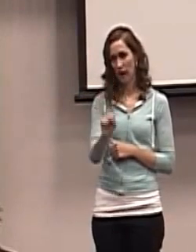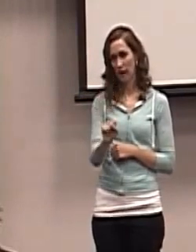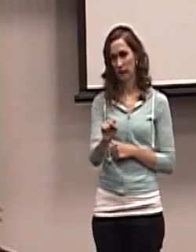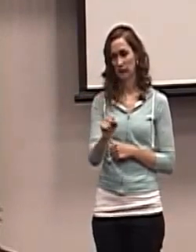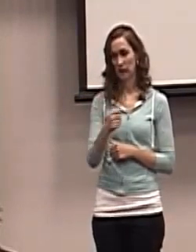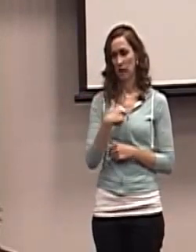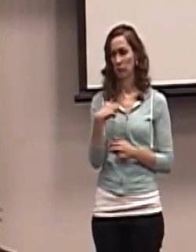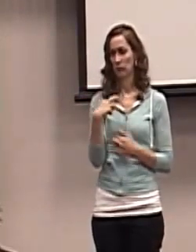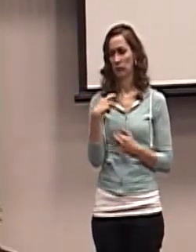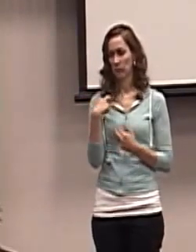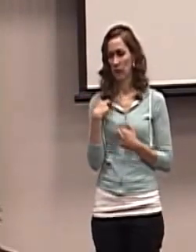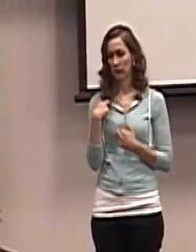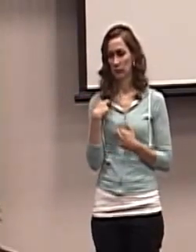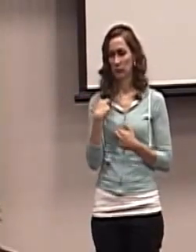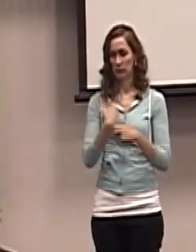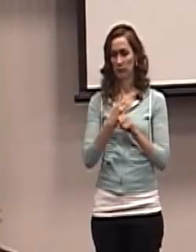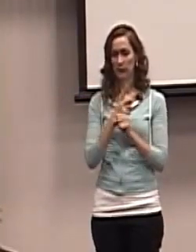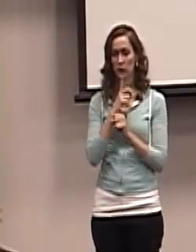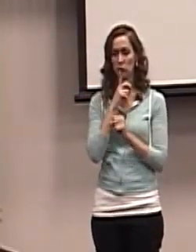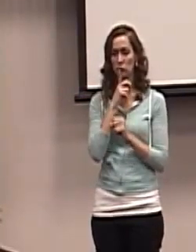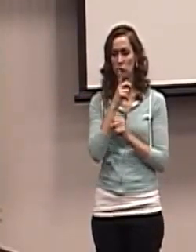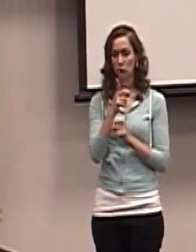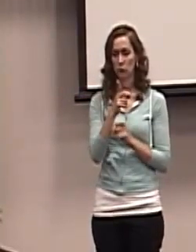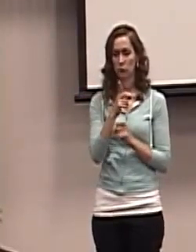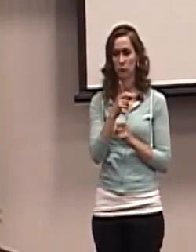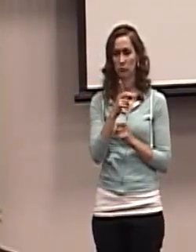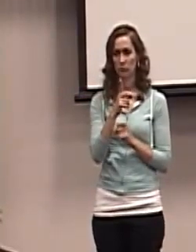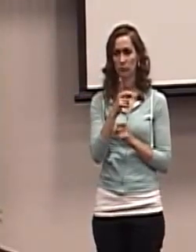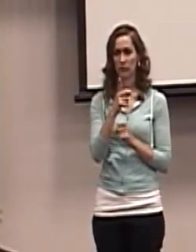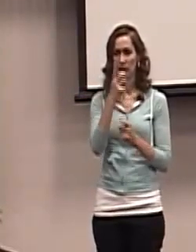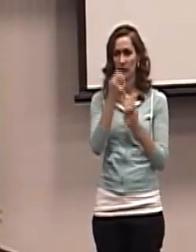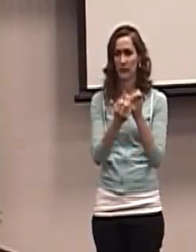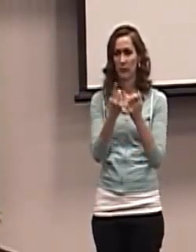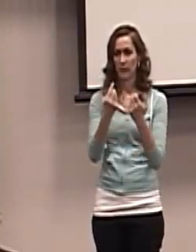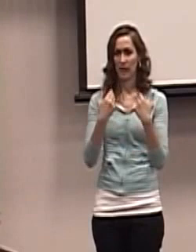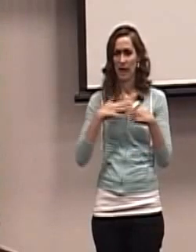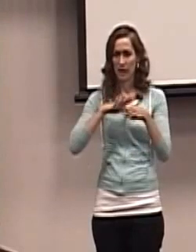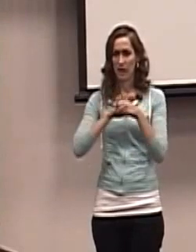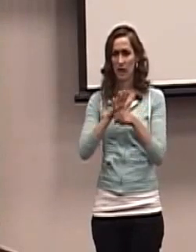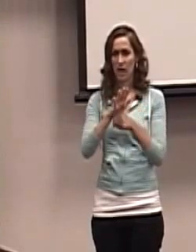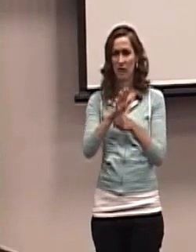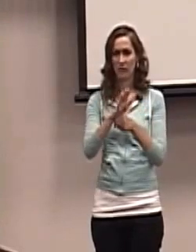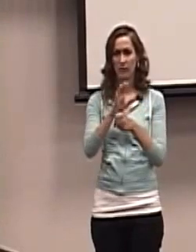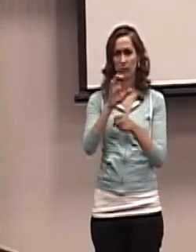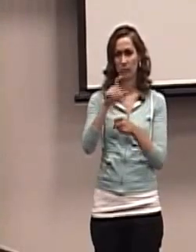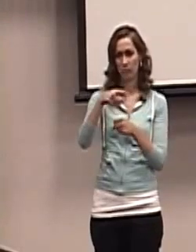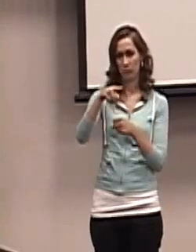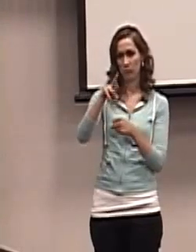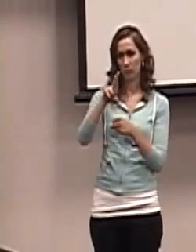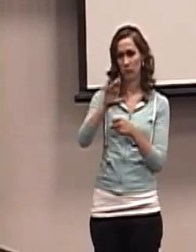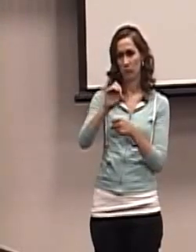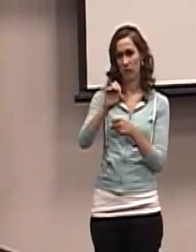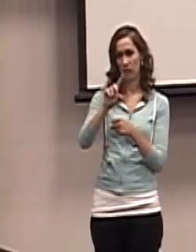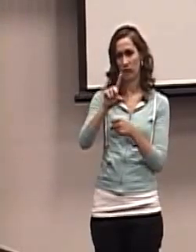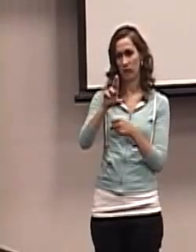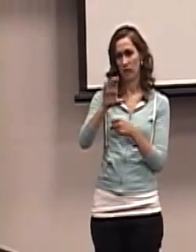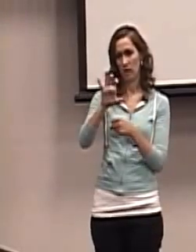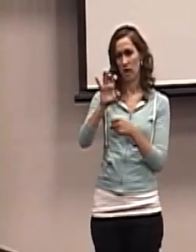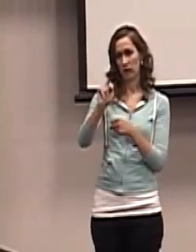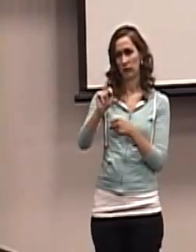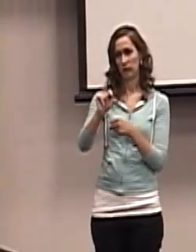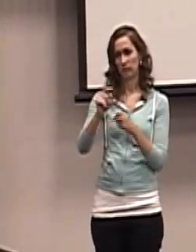that none of our marketing people ever ran out of product. And that's quite a challenge.